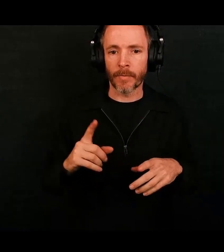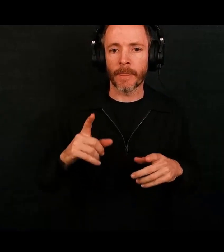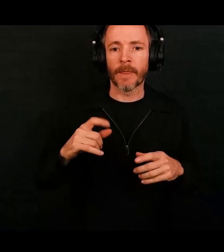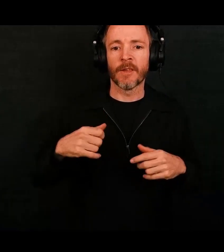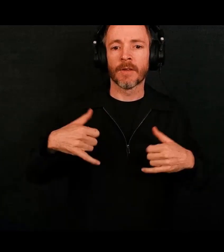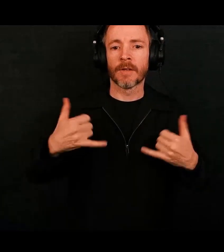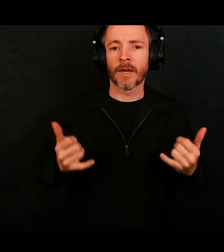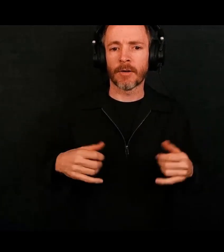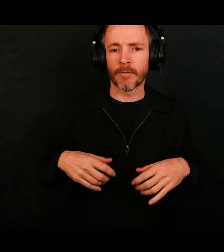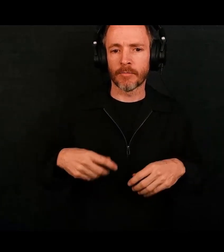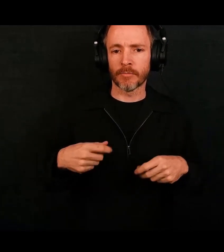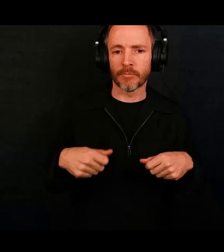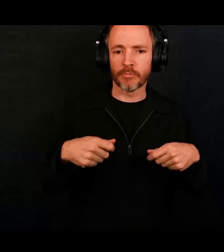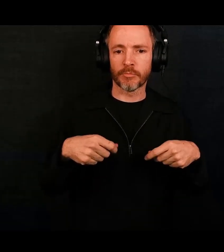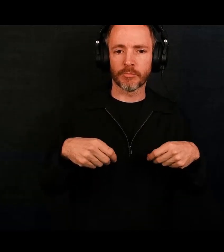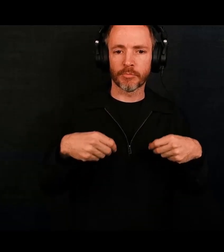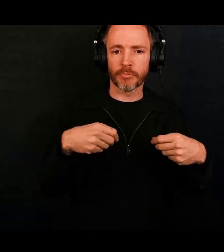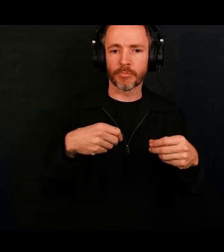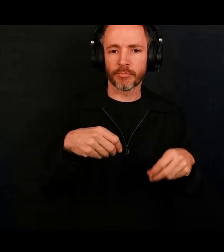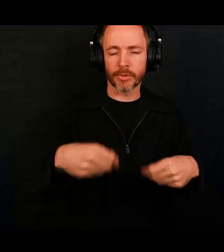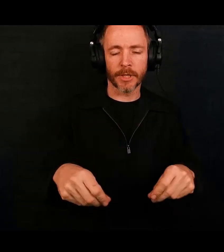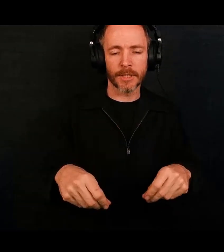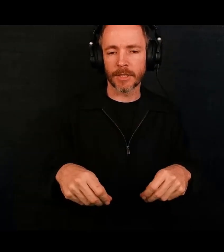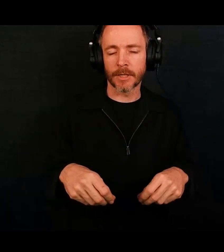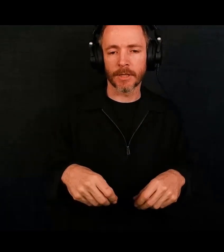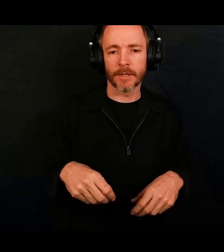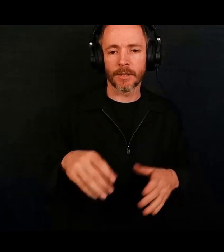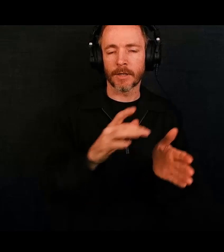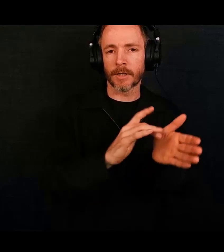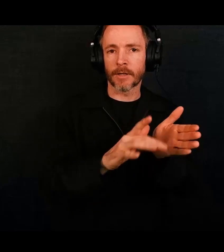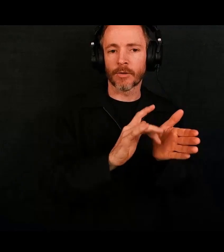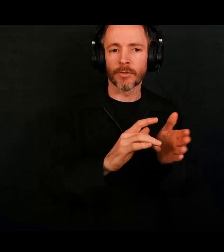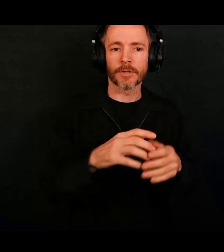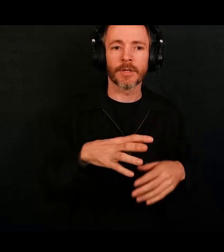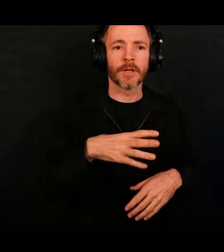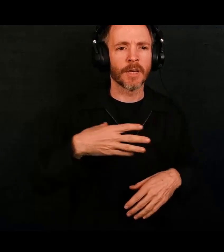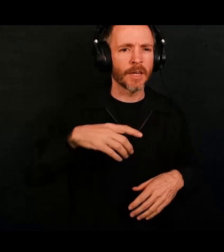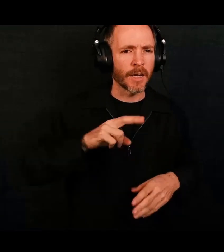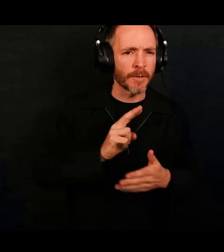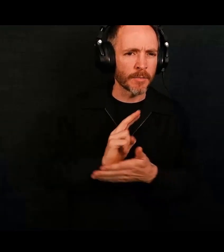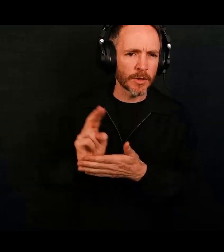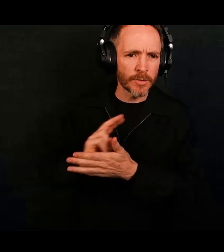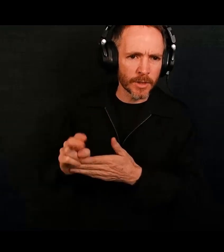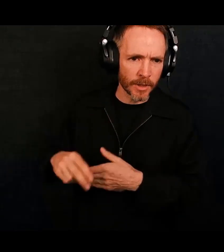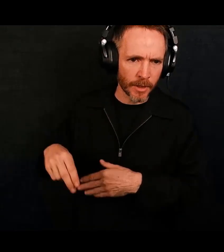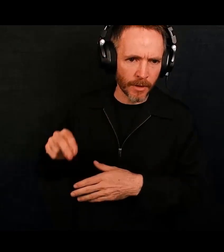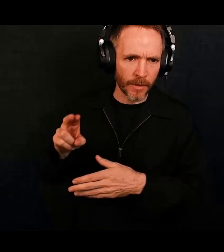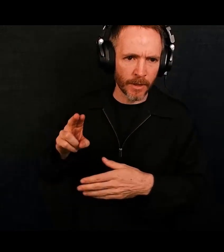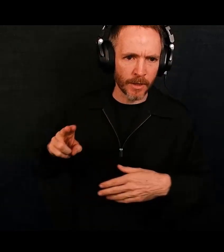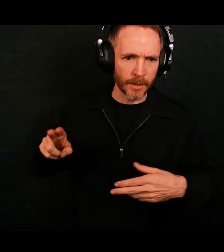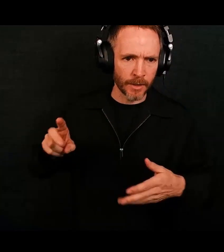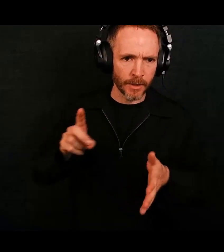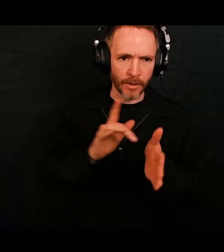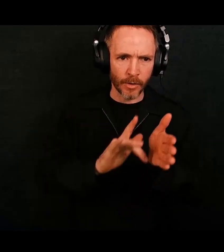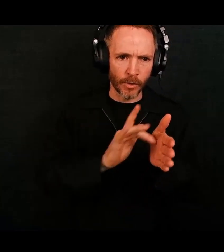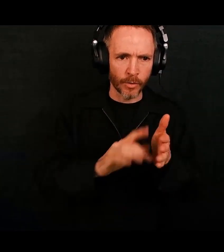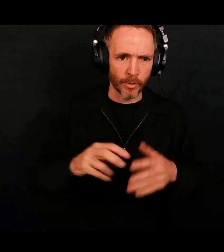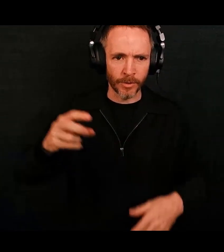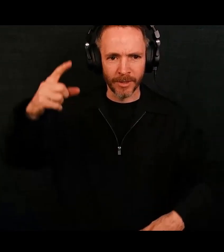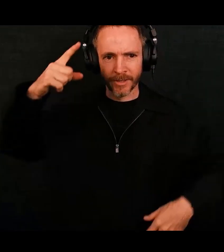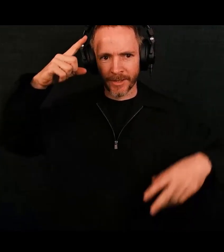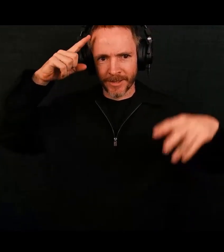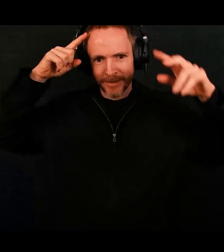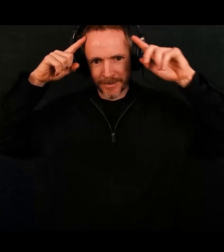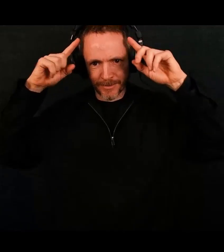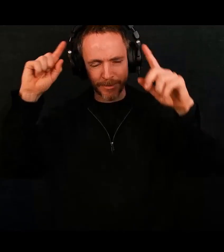Now I'm placing holes, and I'm using the